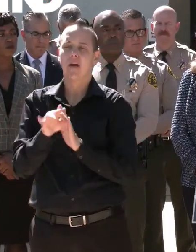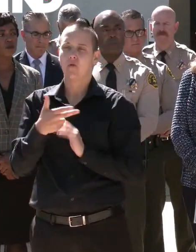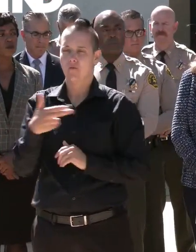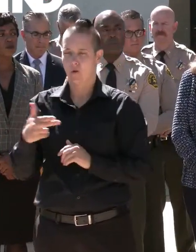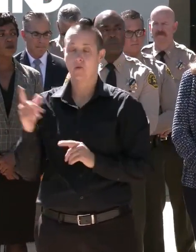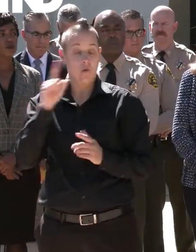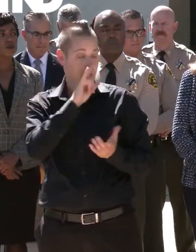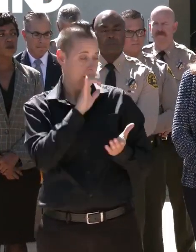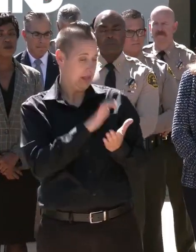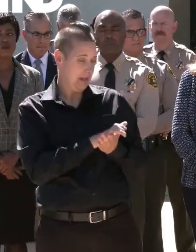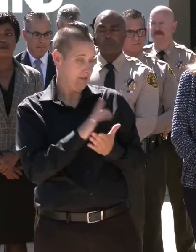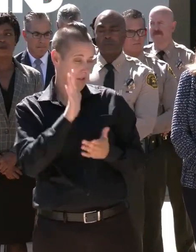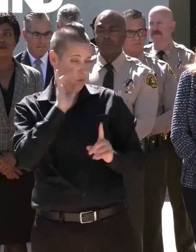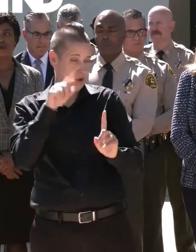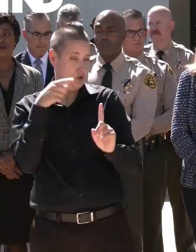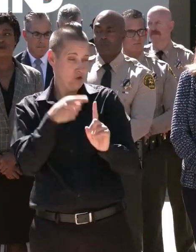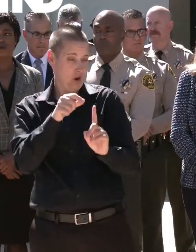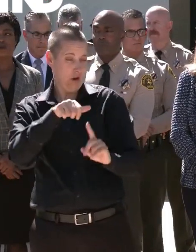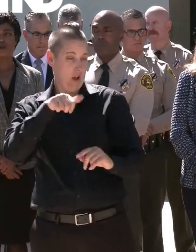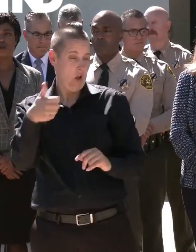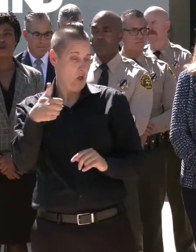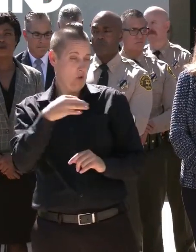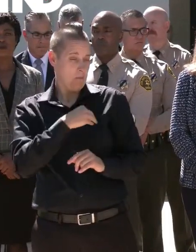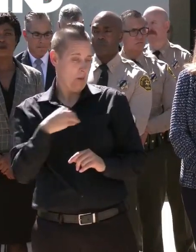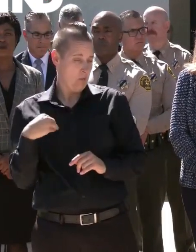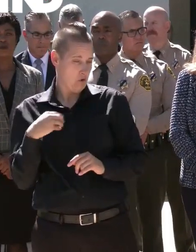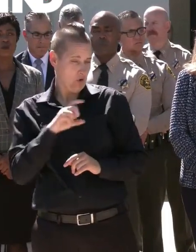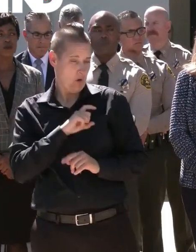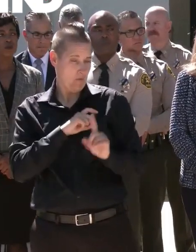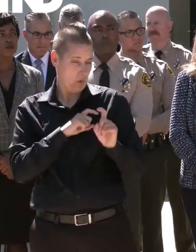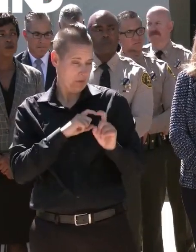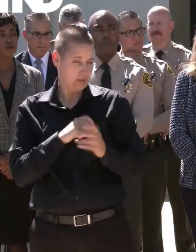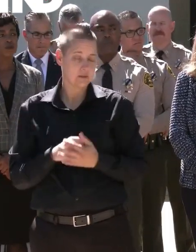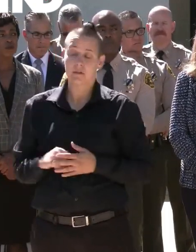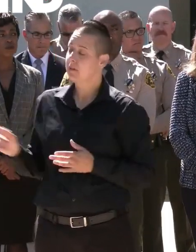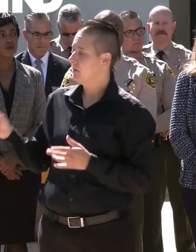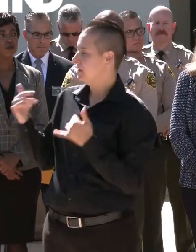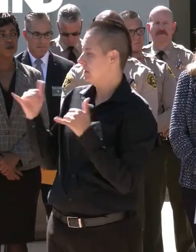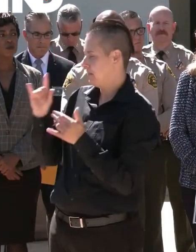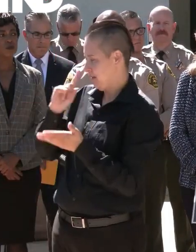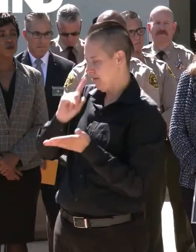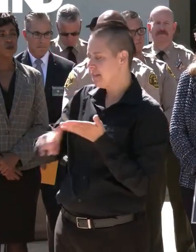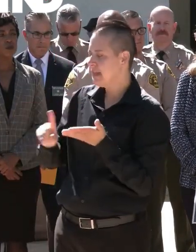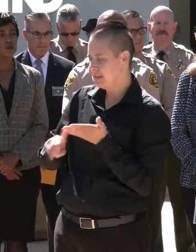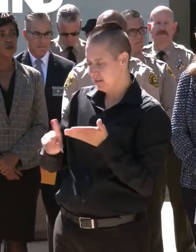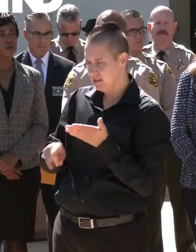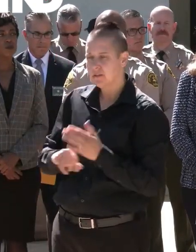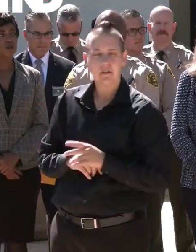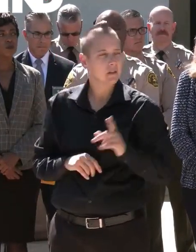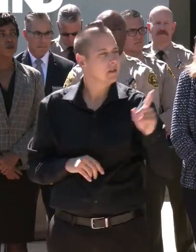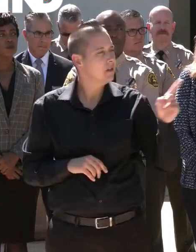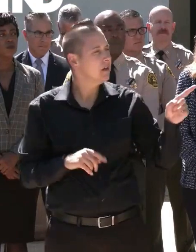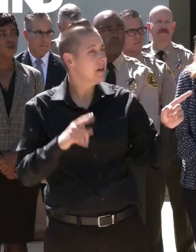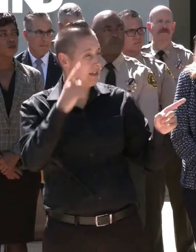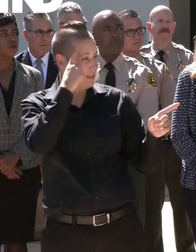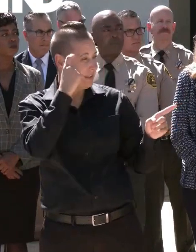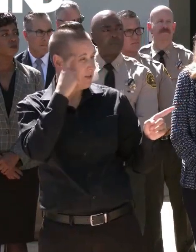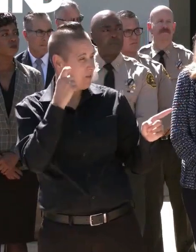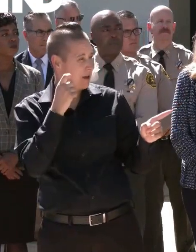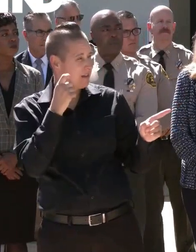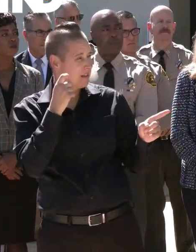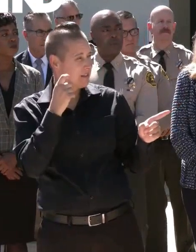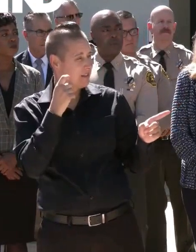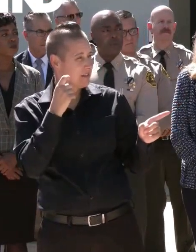firearms. Do you believe the suspect was going to target any other members of law enforcement? That's still under investigation. Sheriff, had the suspect